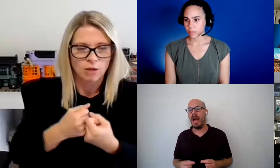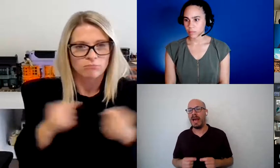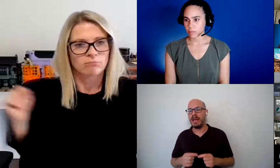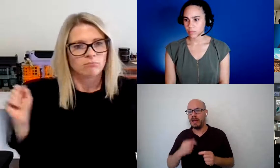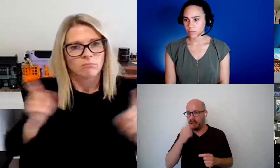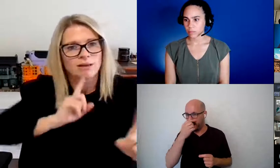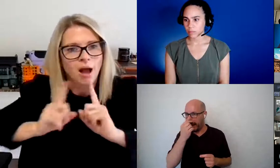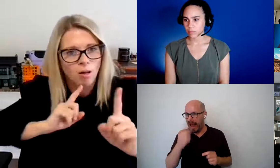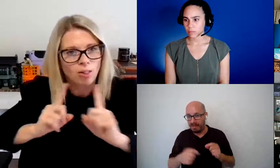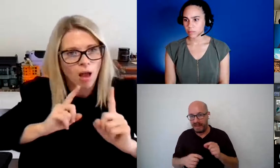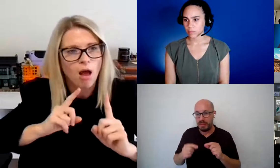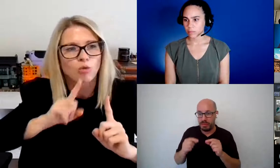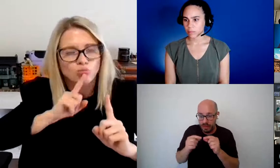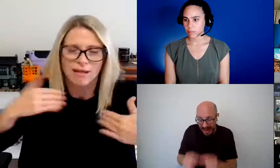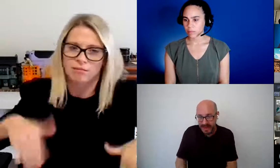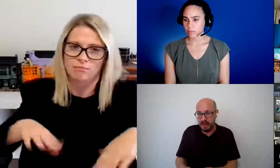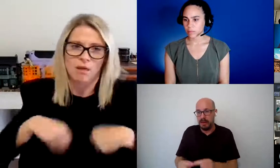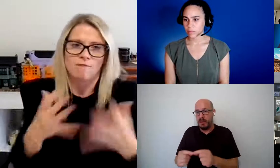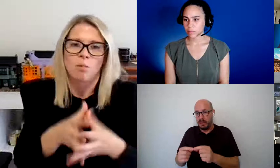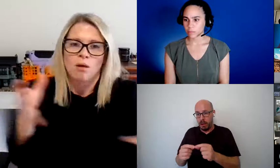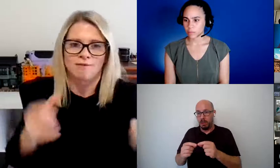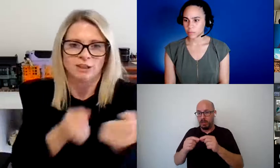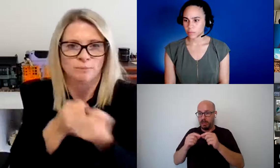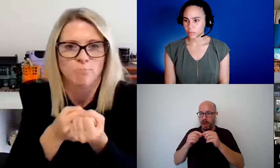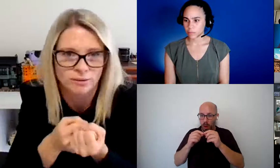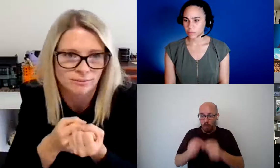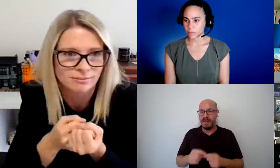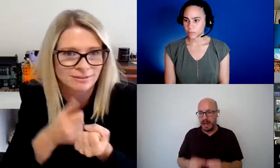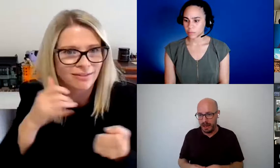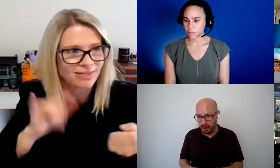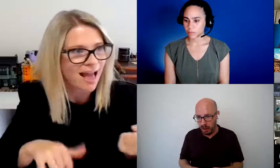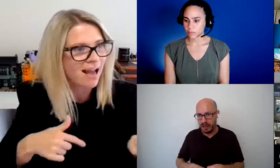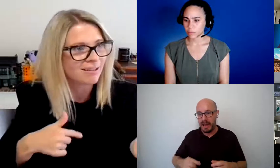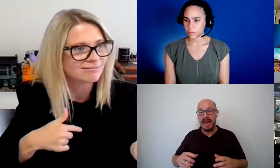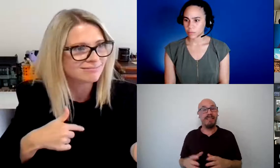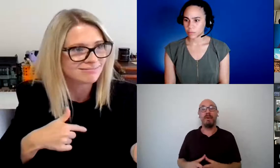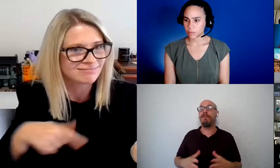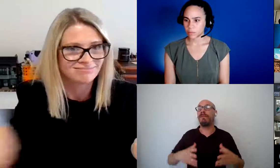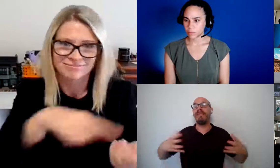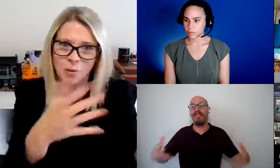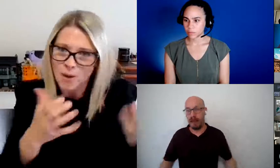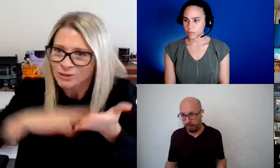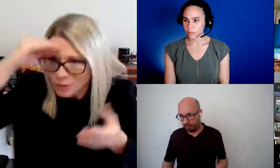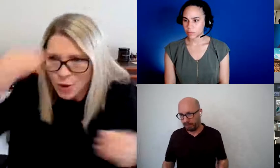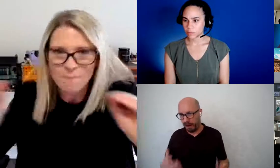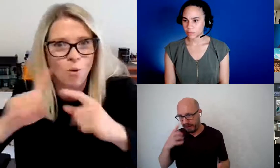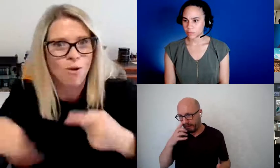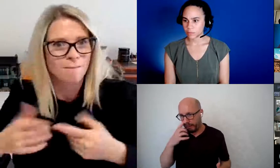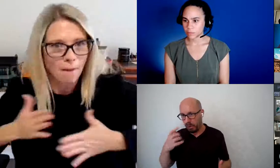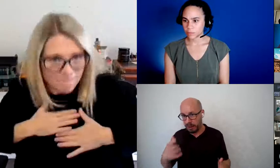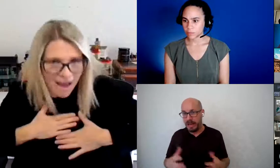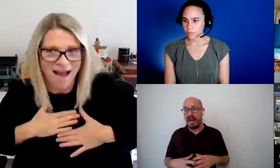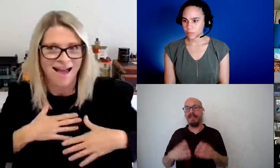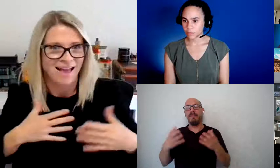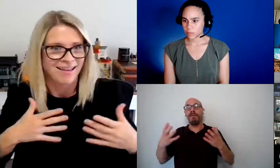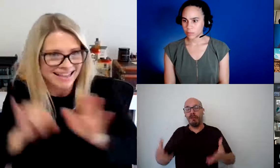And having that, you know, open dialogue is the first step of providing support. It's the